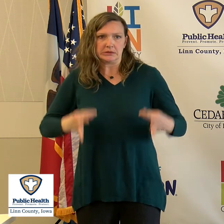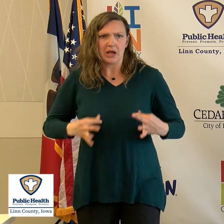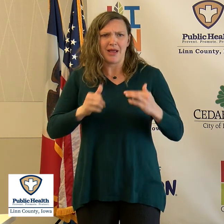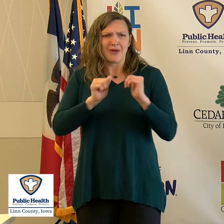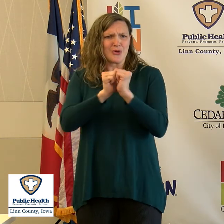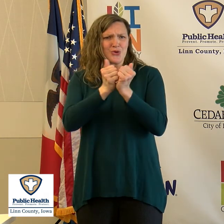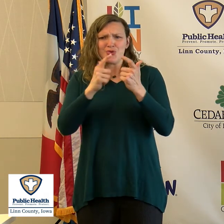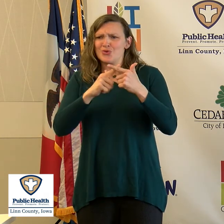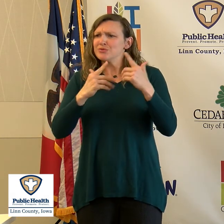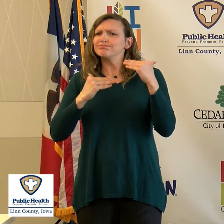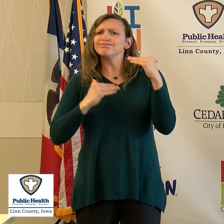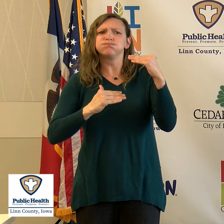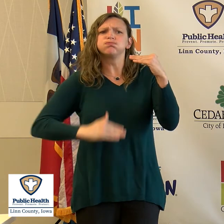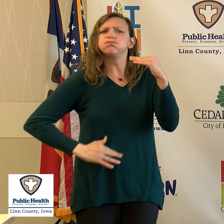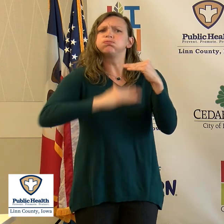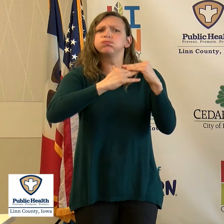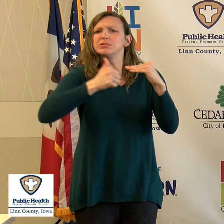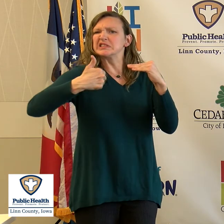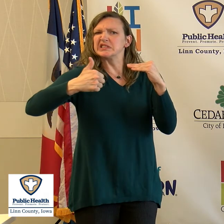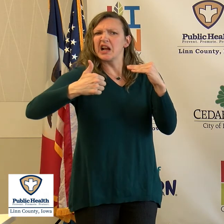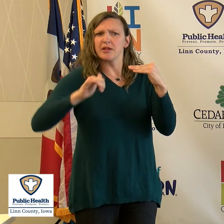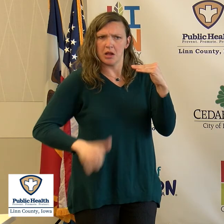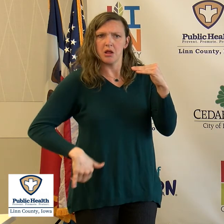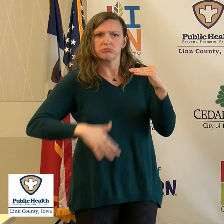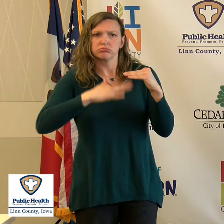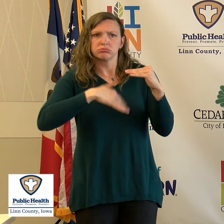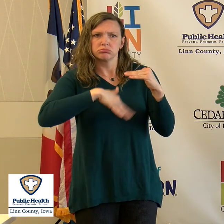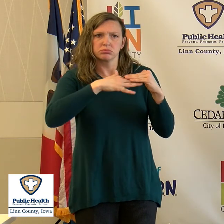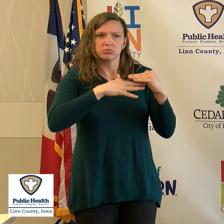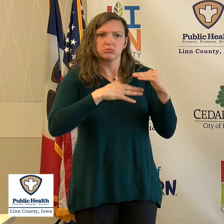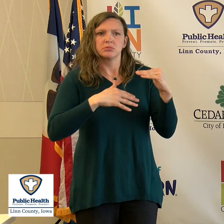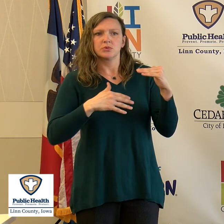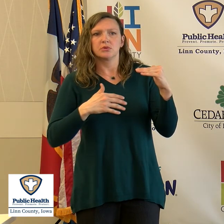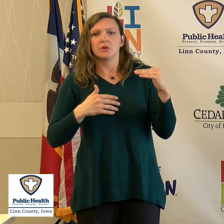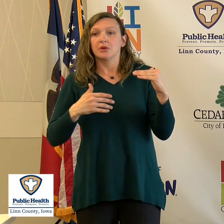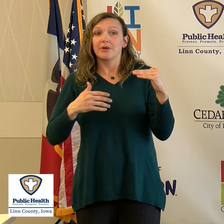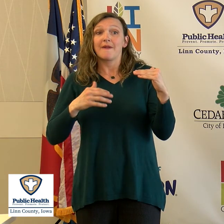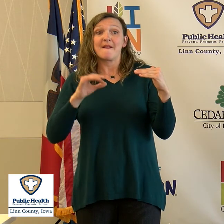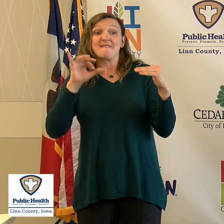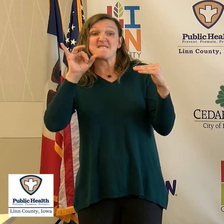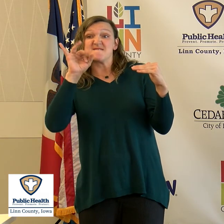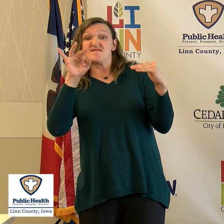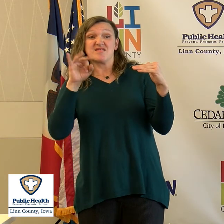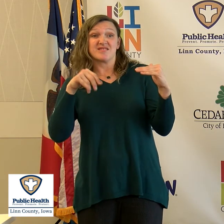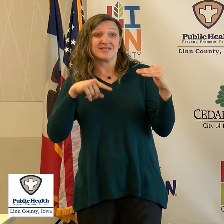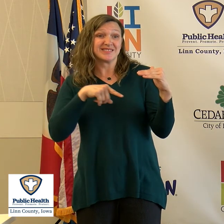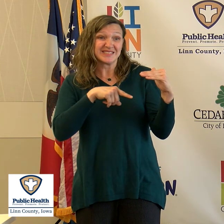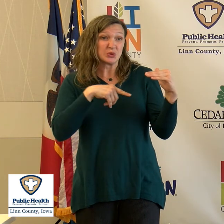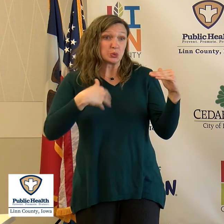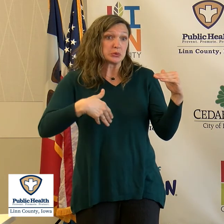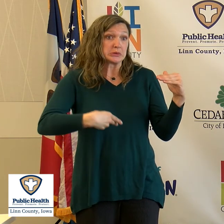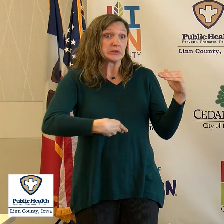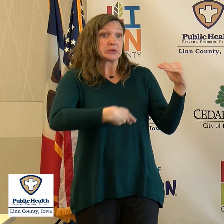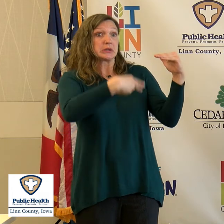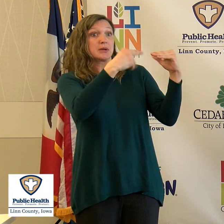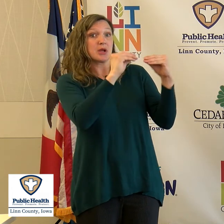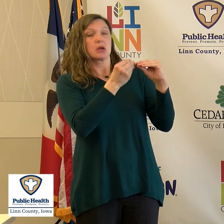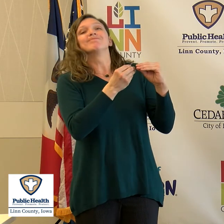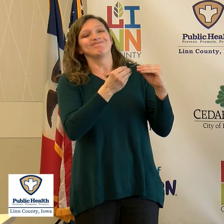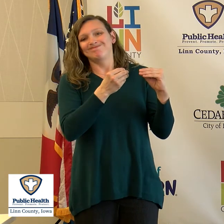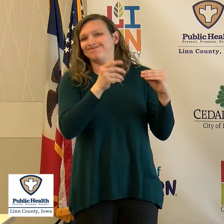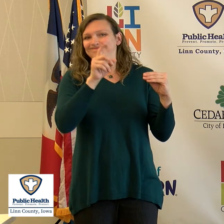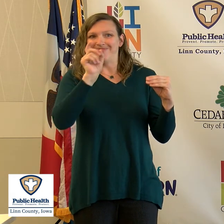Previously, we had been informed that this would mean a shelter-in-place order may occur.